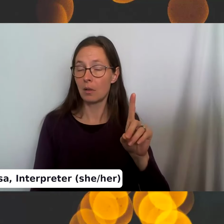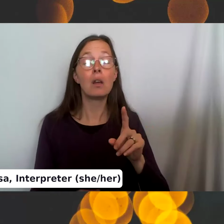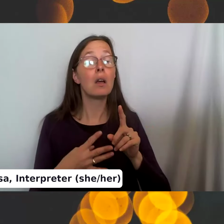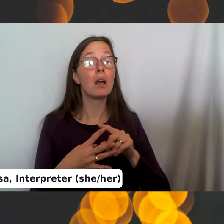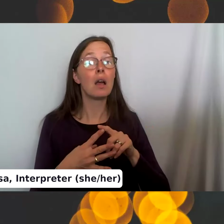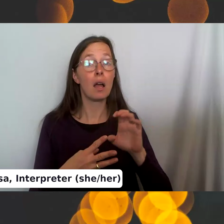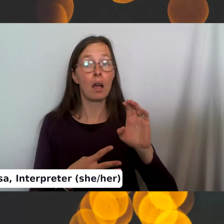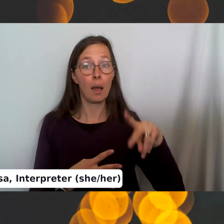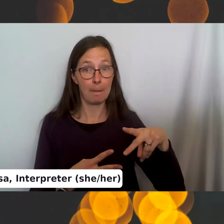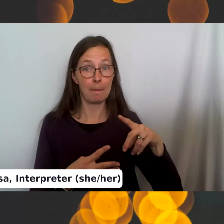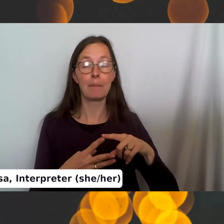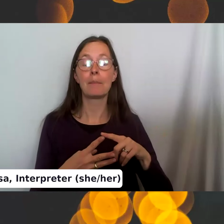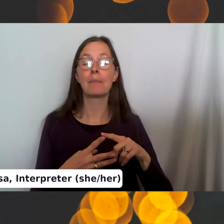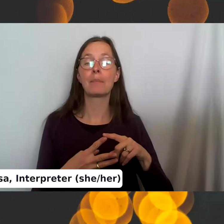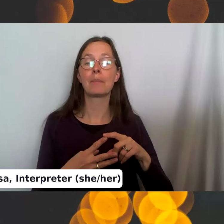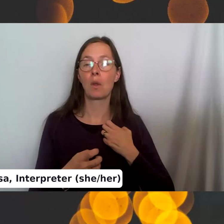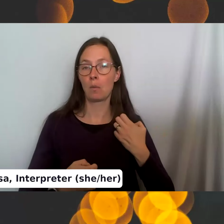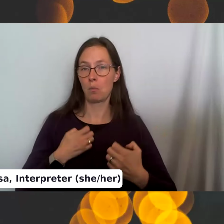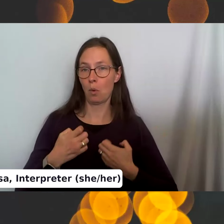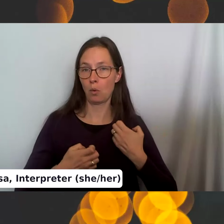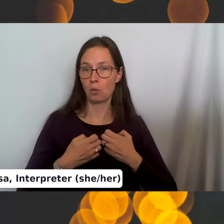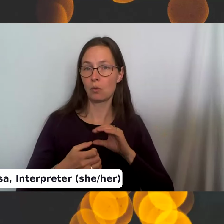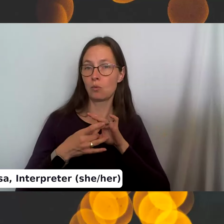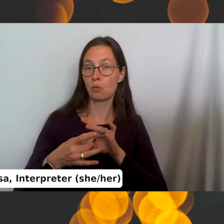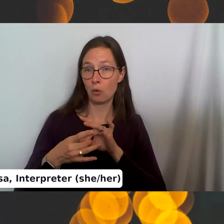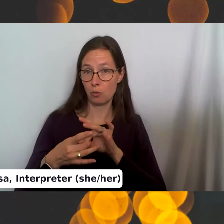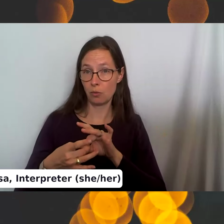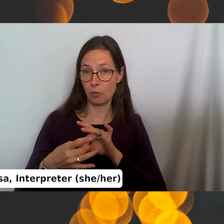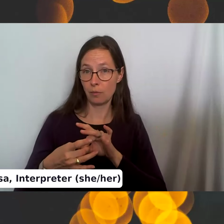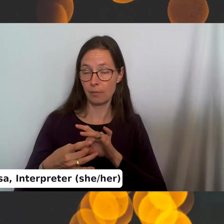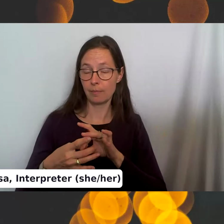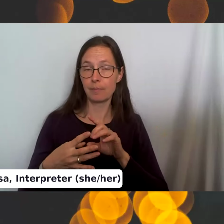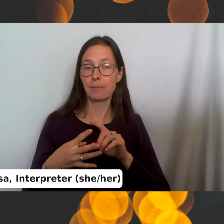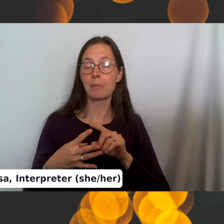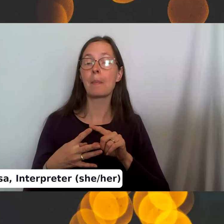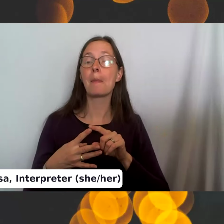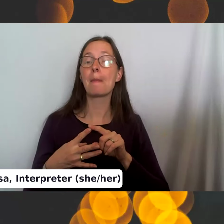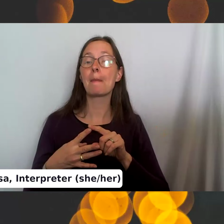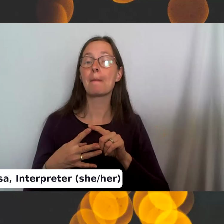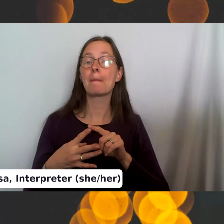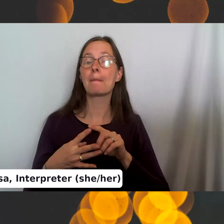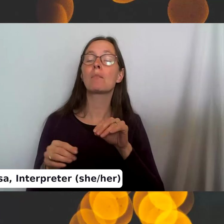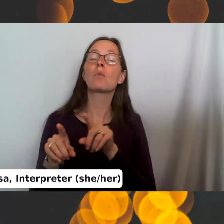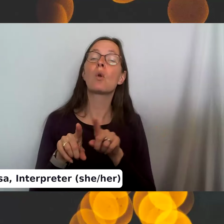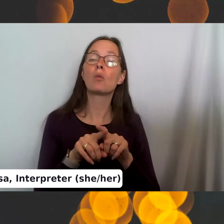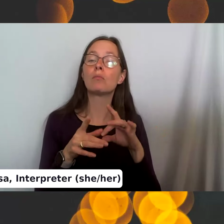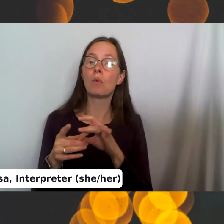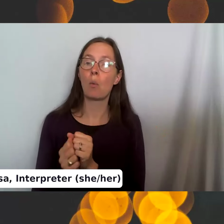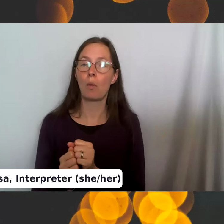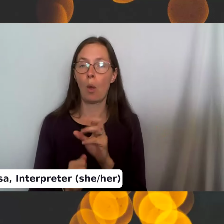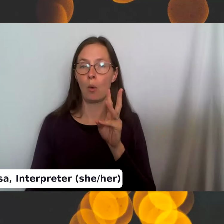Cups are about emotions and relationships, and they correspond to the element